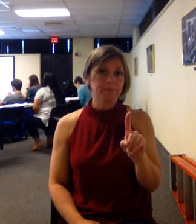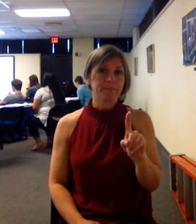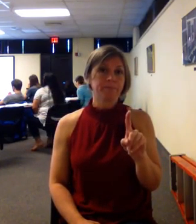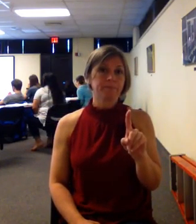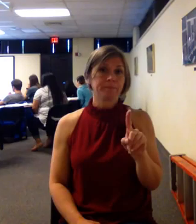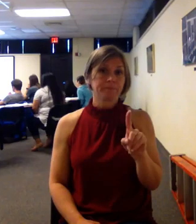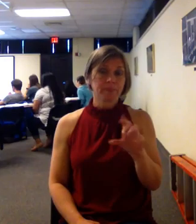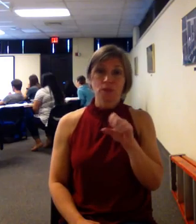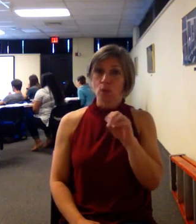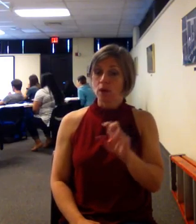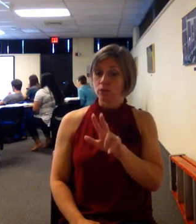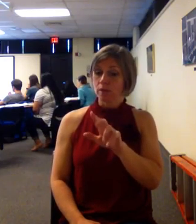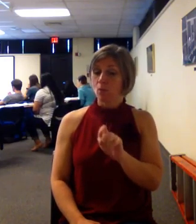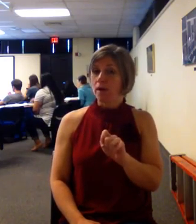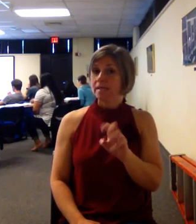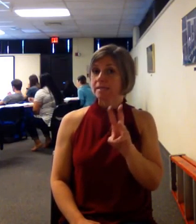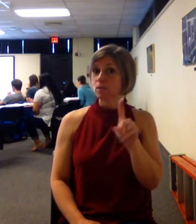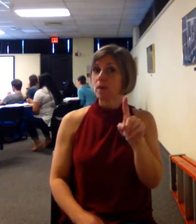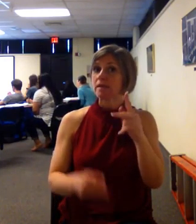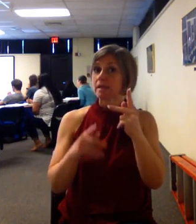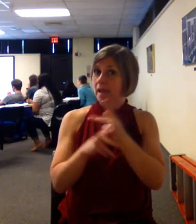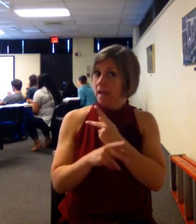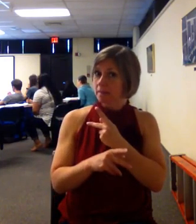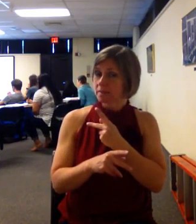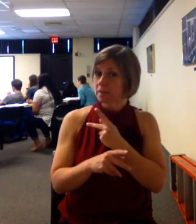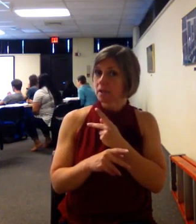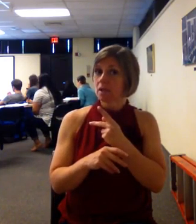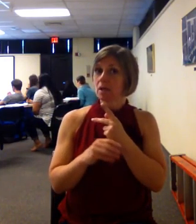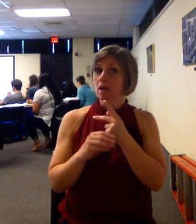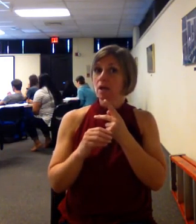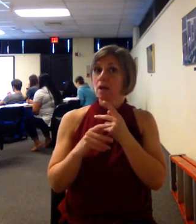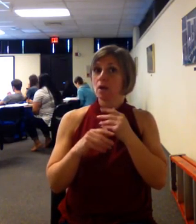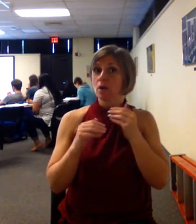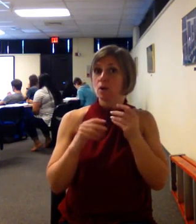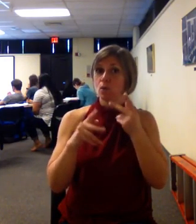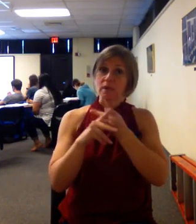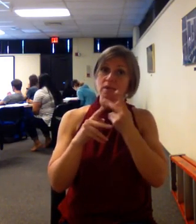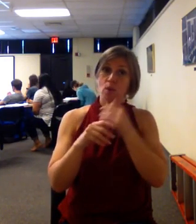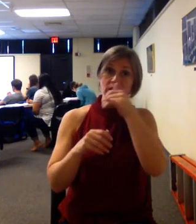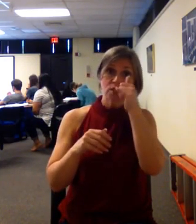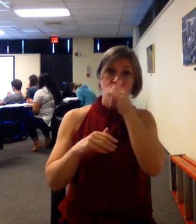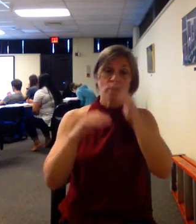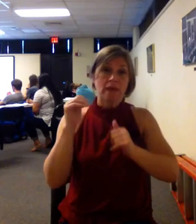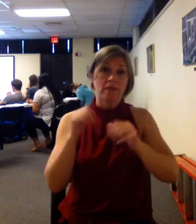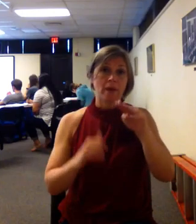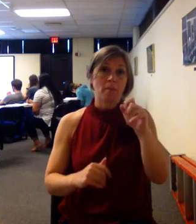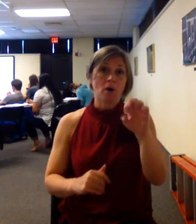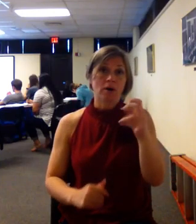So it's 3.61 times riskier than the market as a whole. It says that the market is expected to